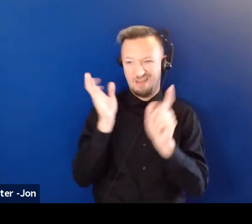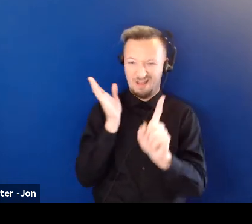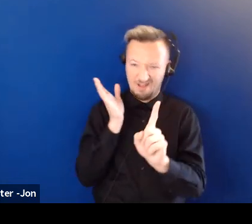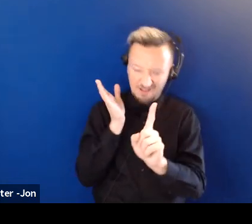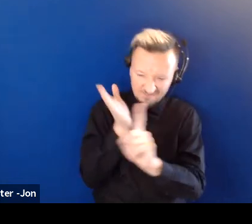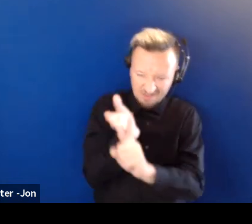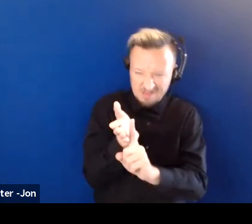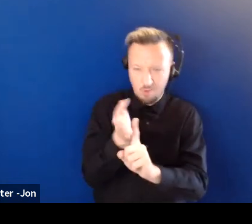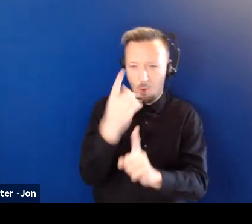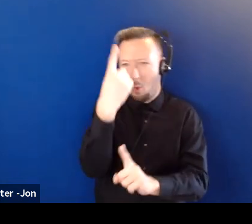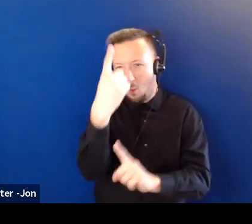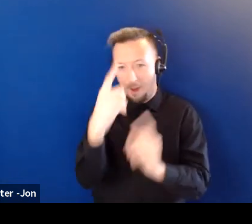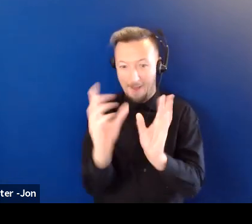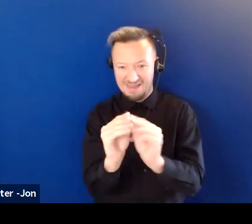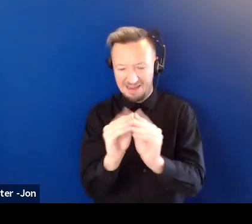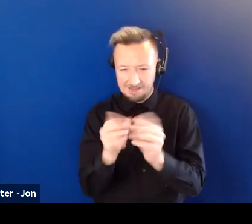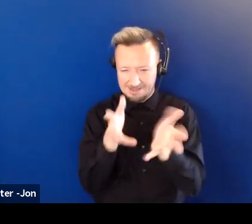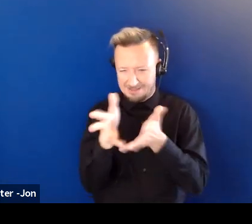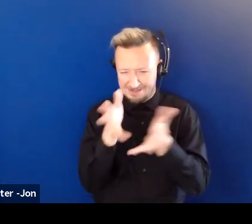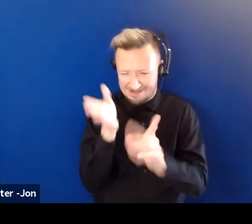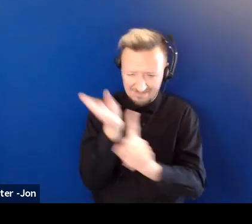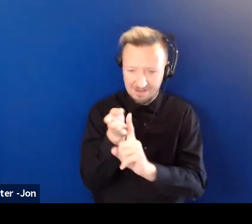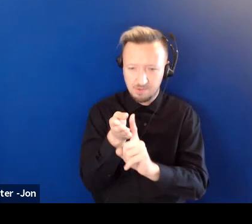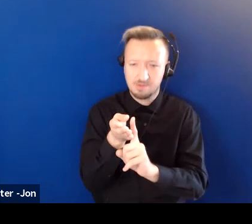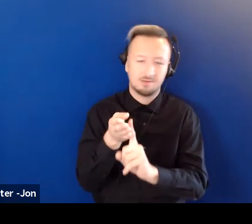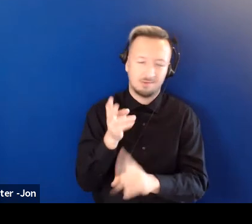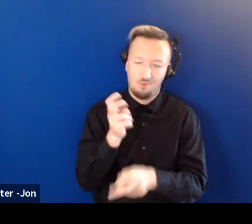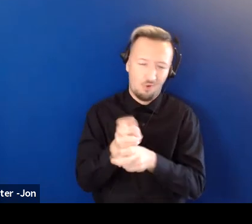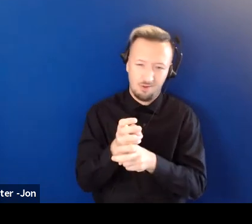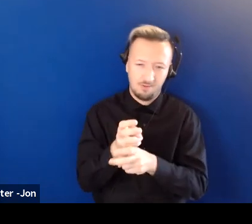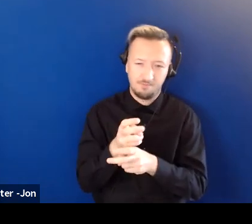one meeting. It usually